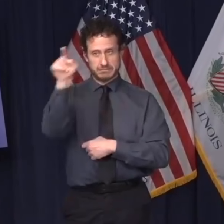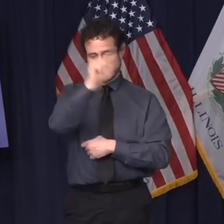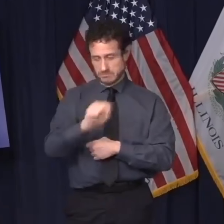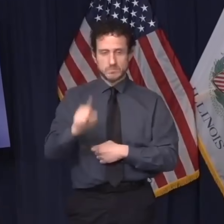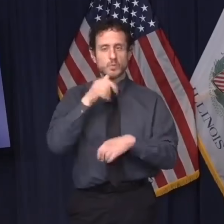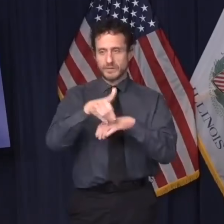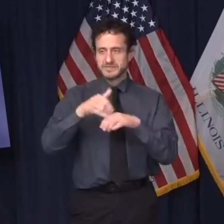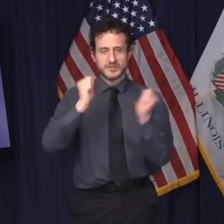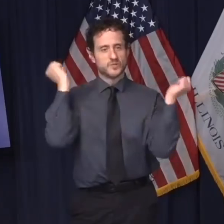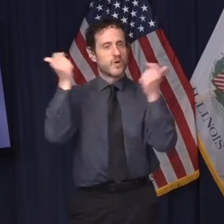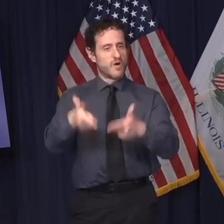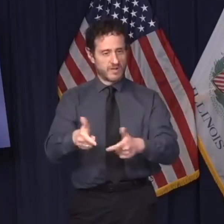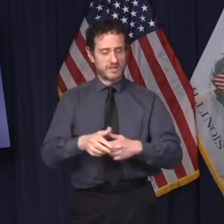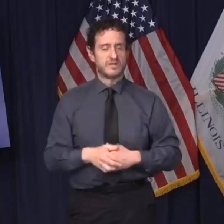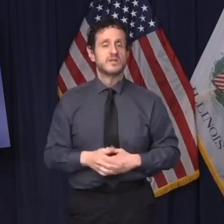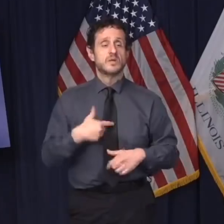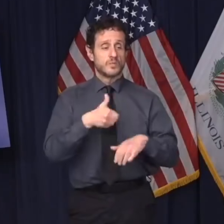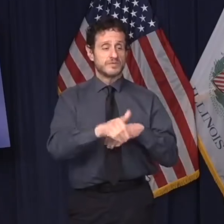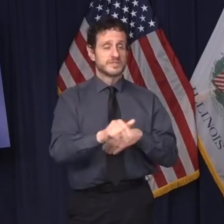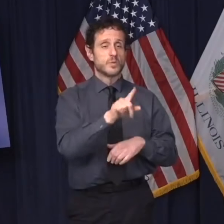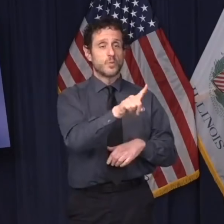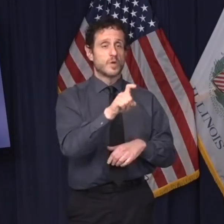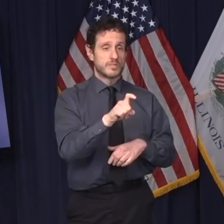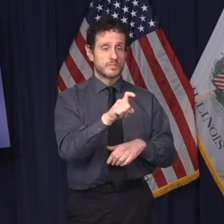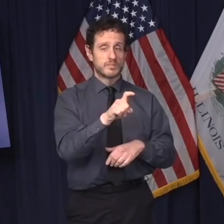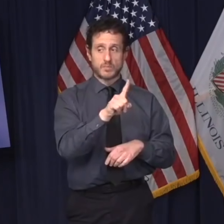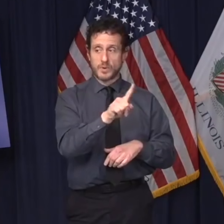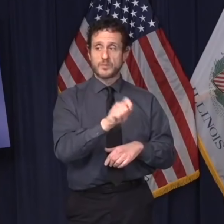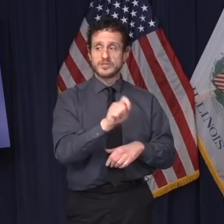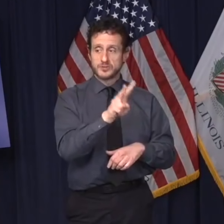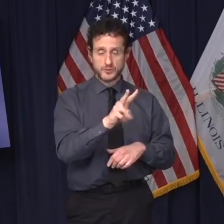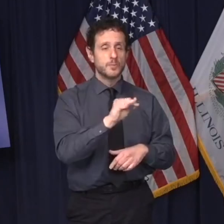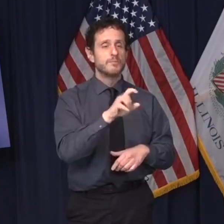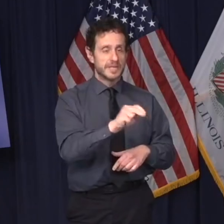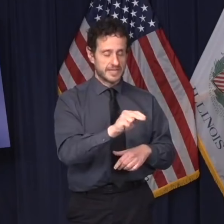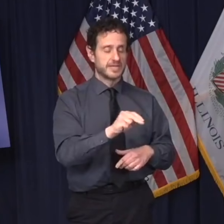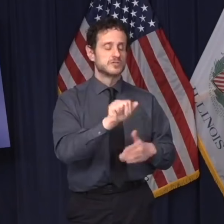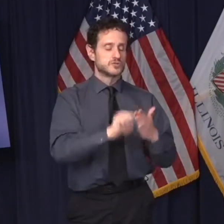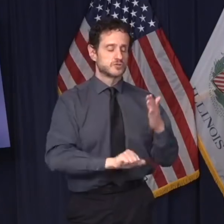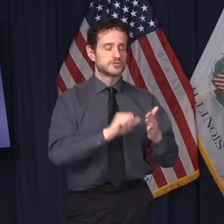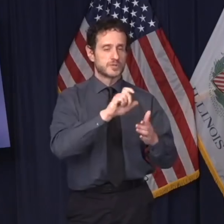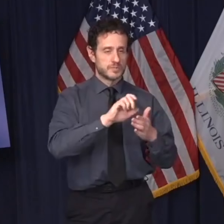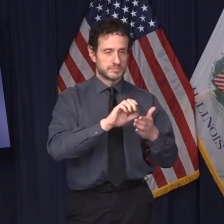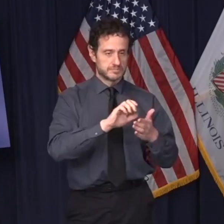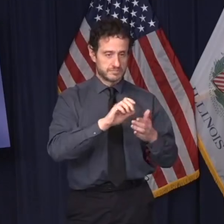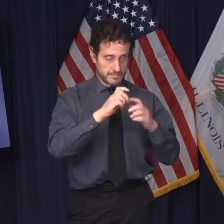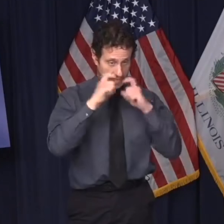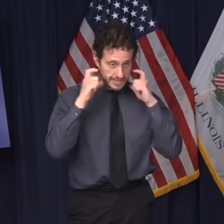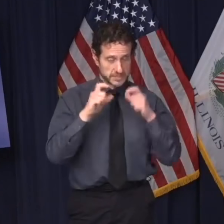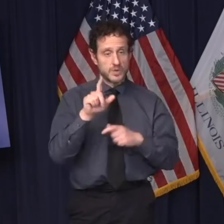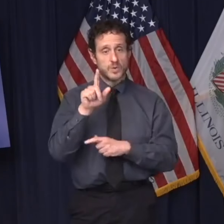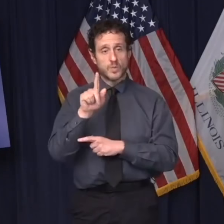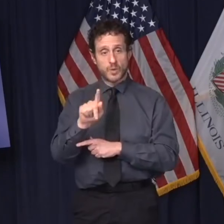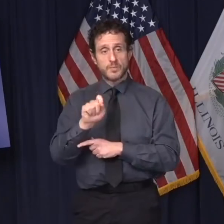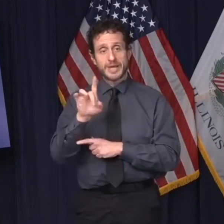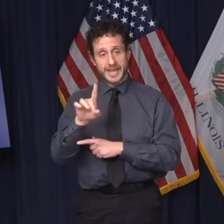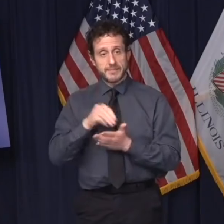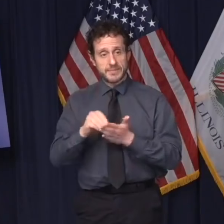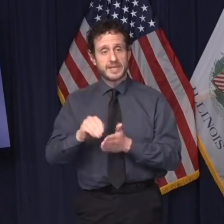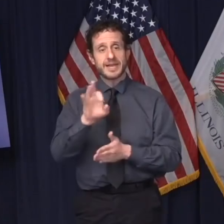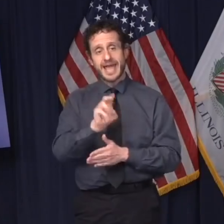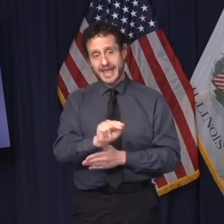out 10.1 million surgical masks, over 1.8 million N95 masks,